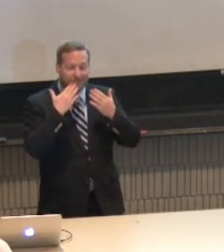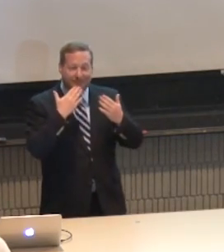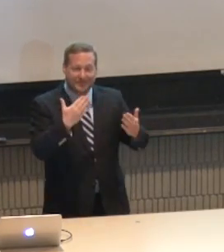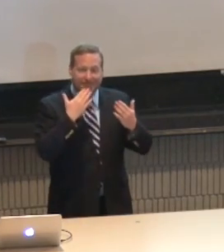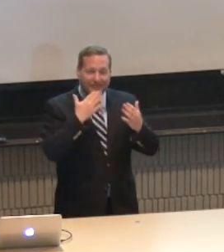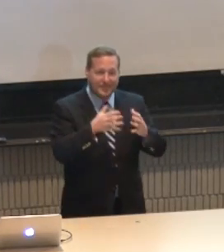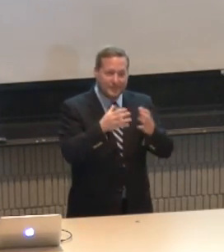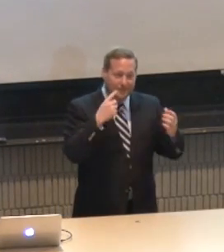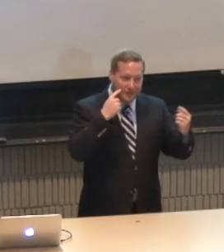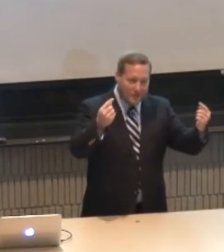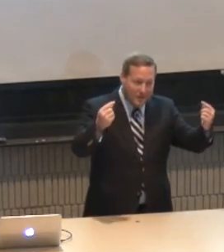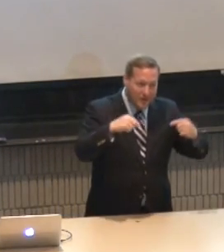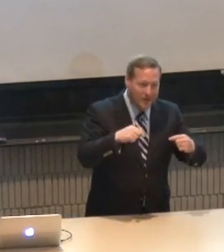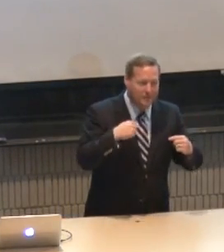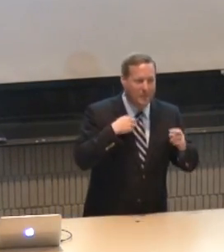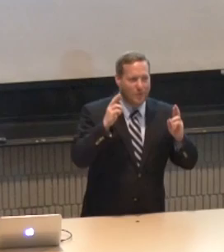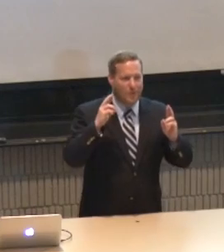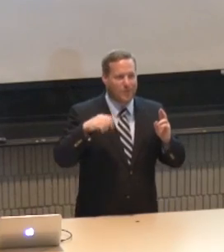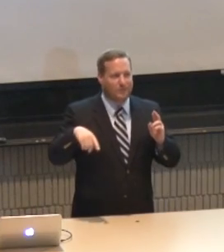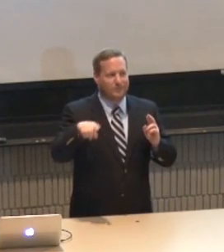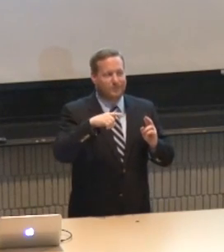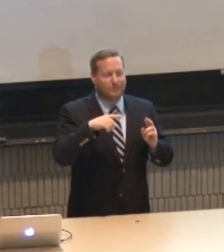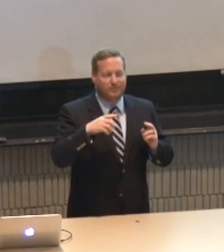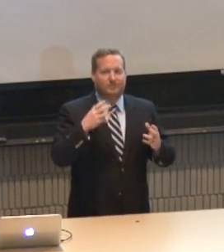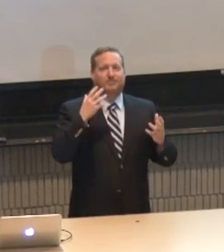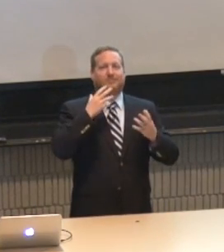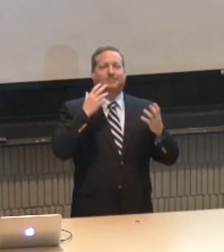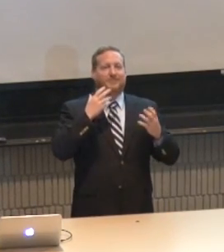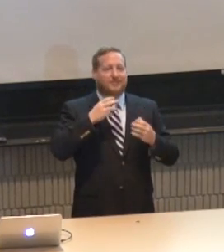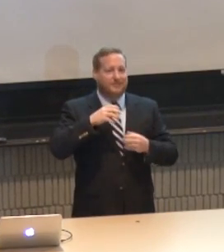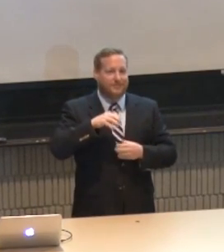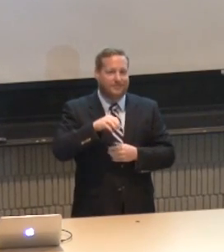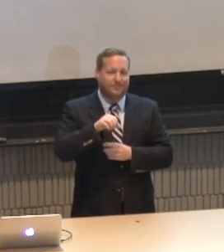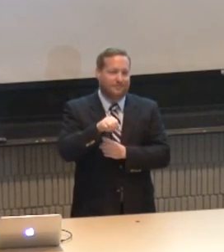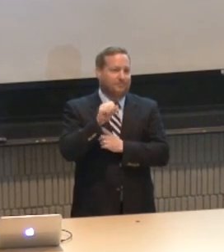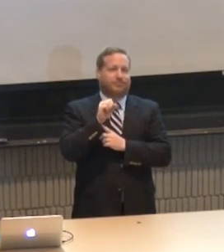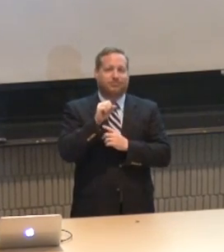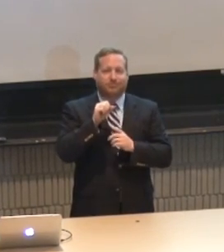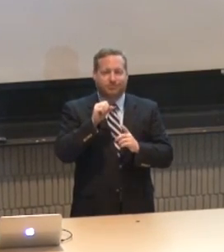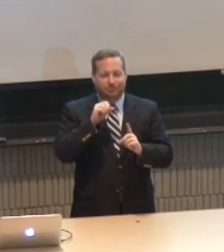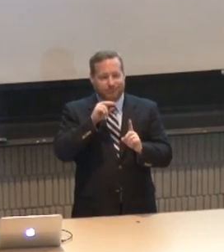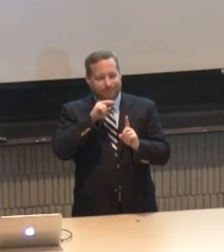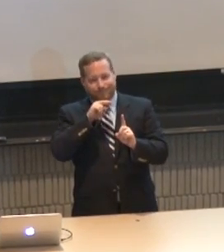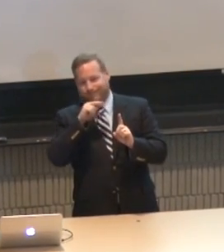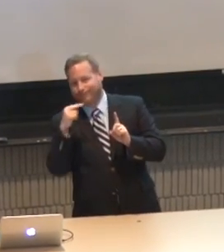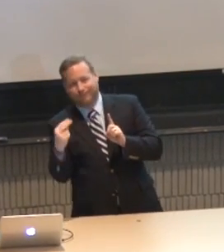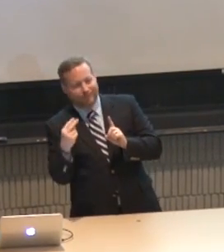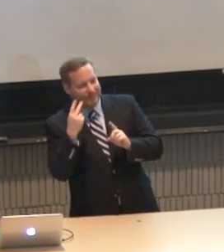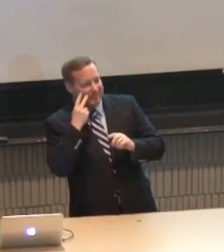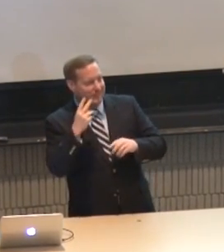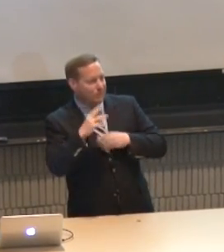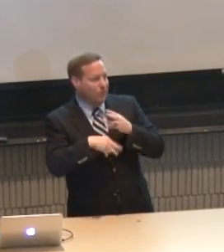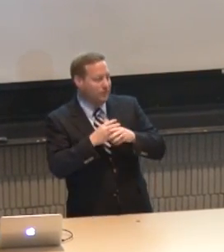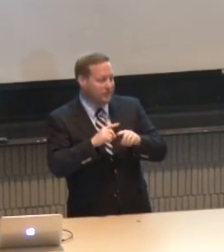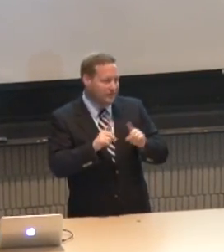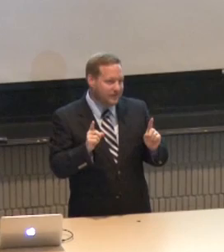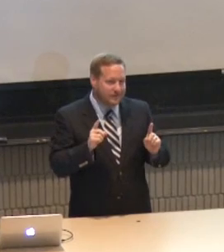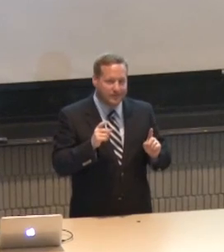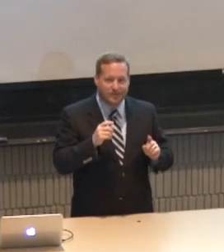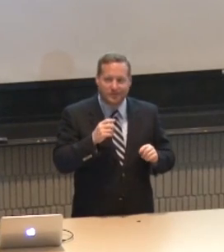it is time to wrap it up. I want to thank you again for you coming, and I hope that you had some real aha moments